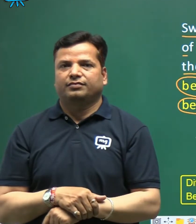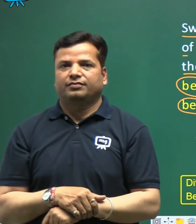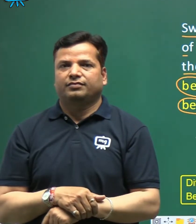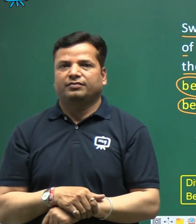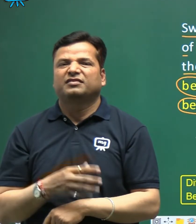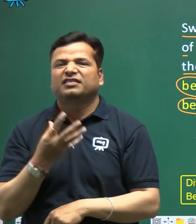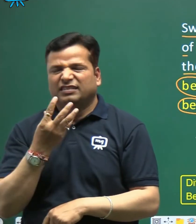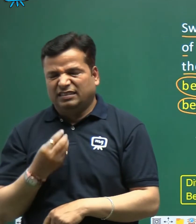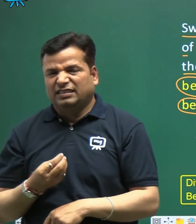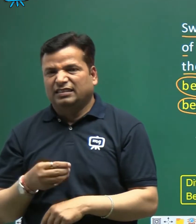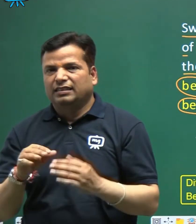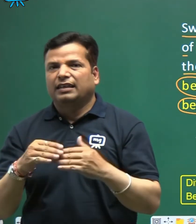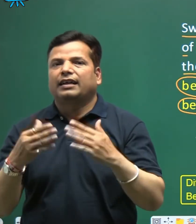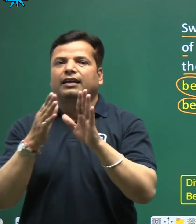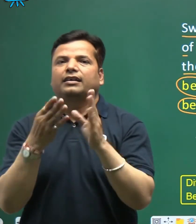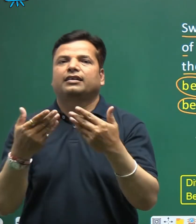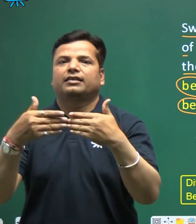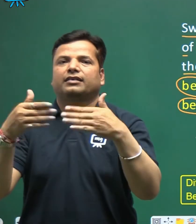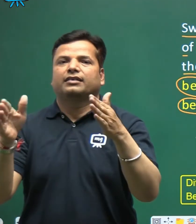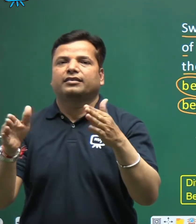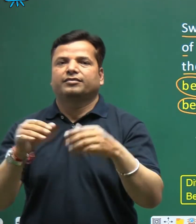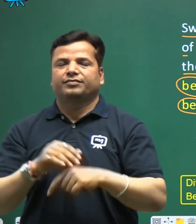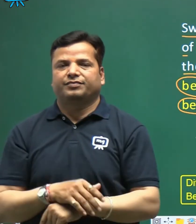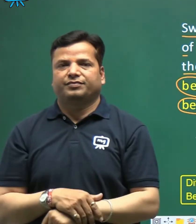sat at the gates.